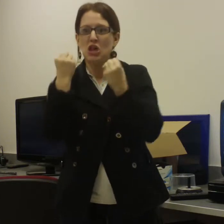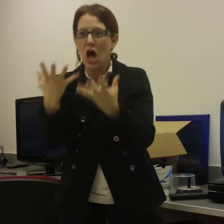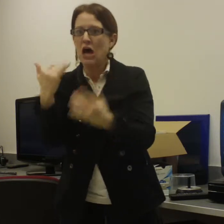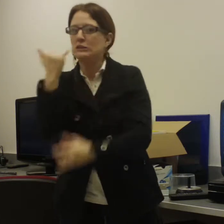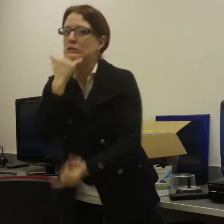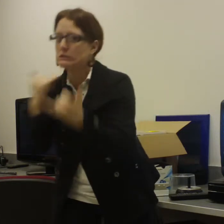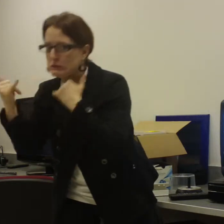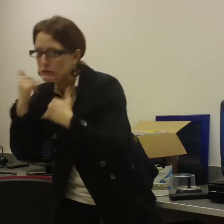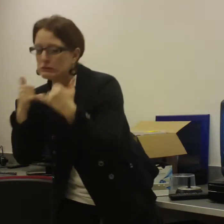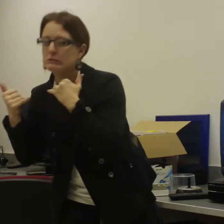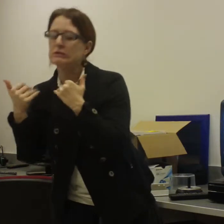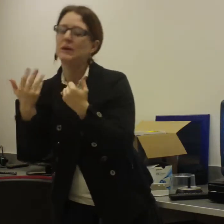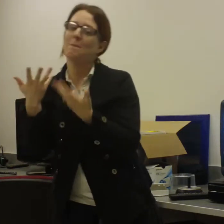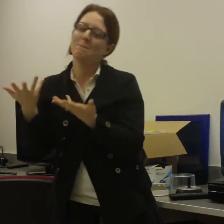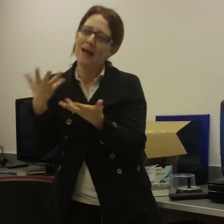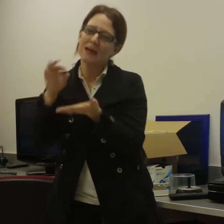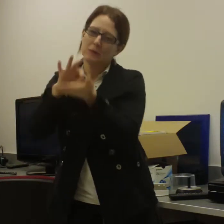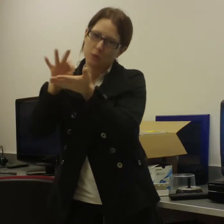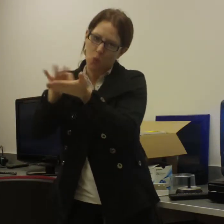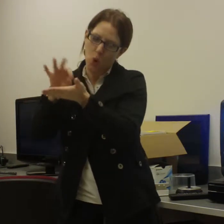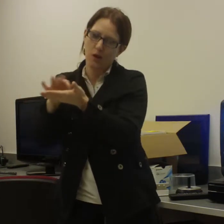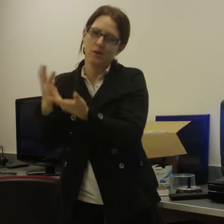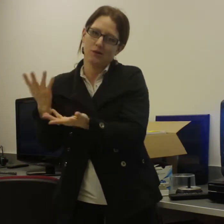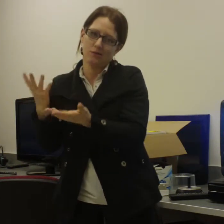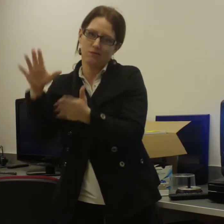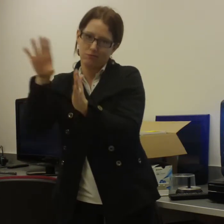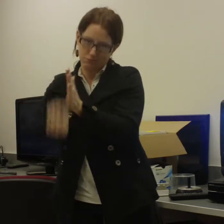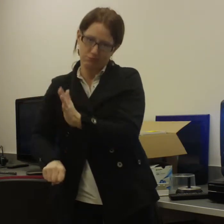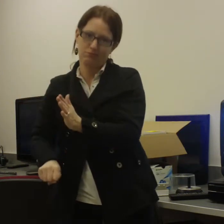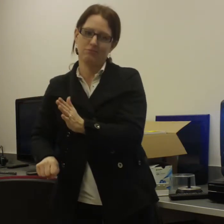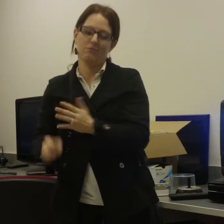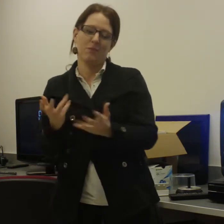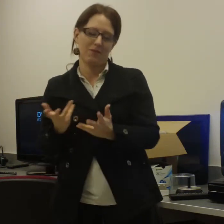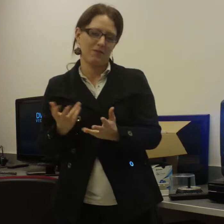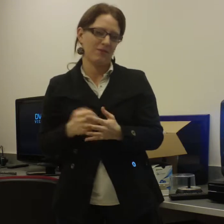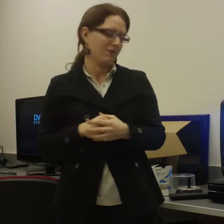but not really. Alex? Did you get the answer on the other part?